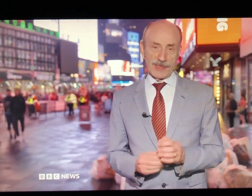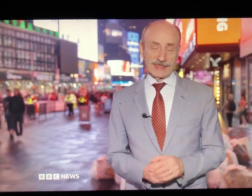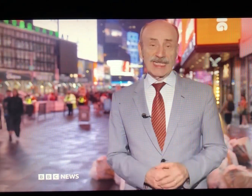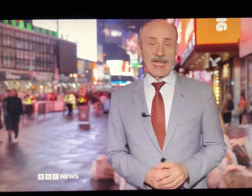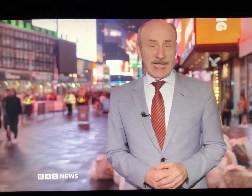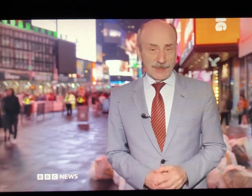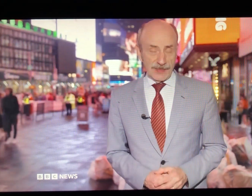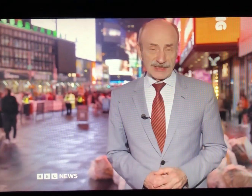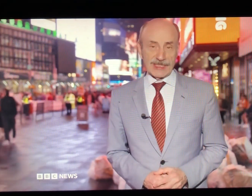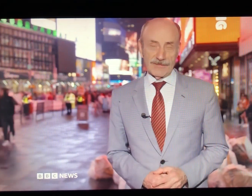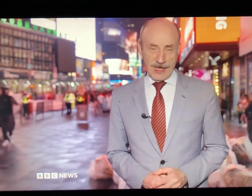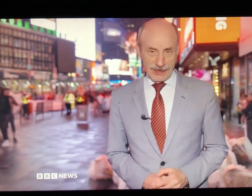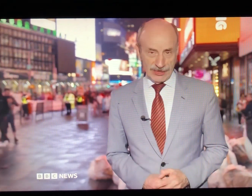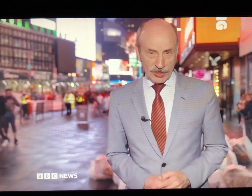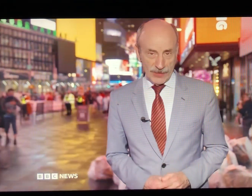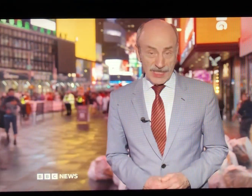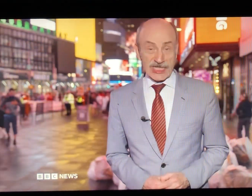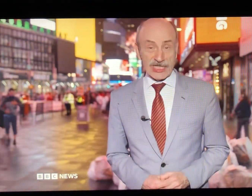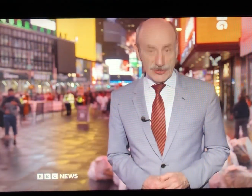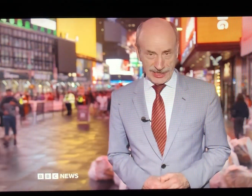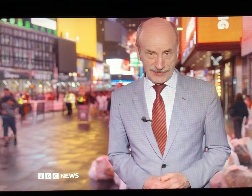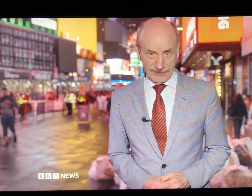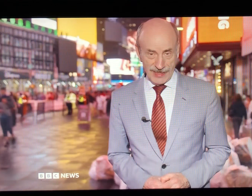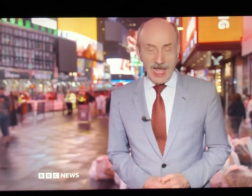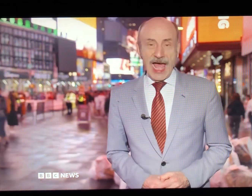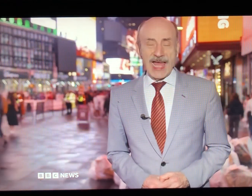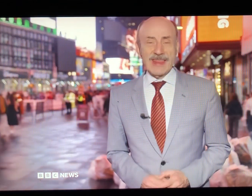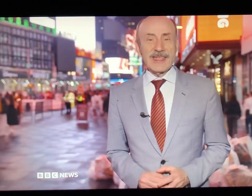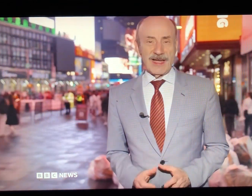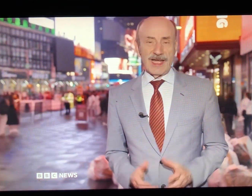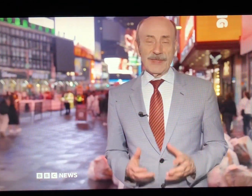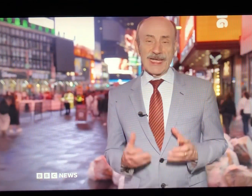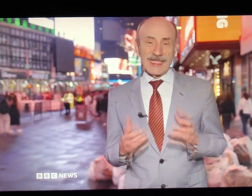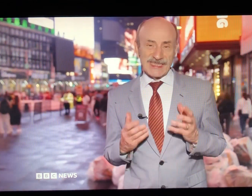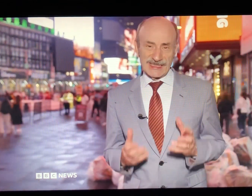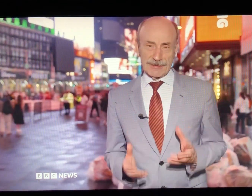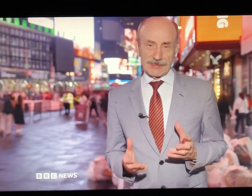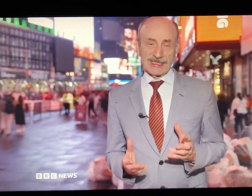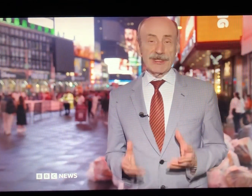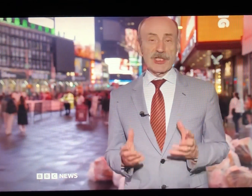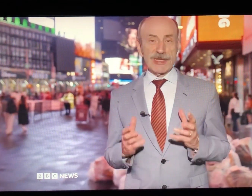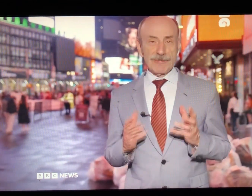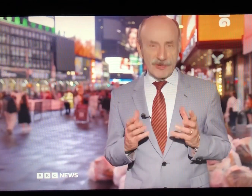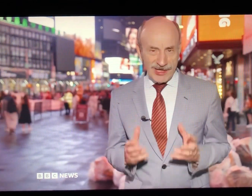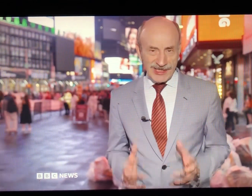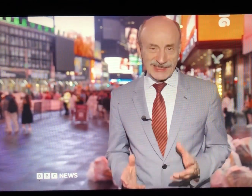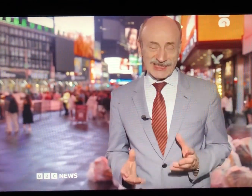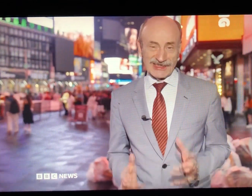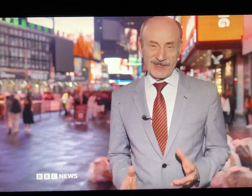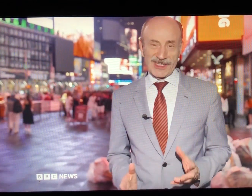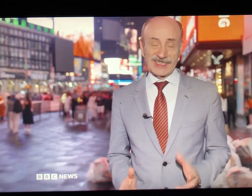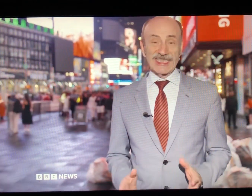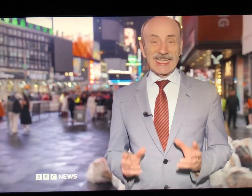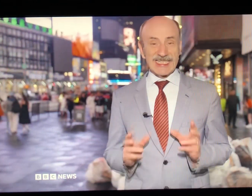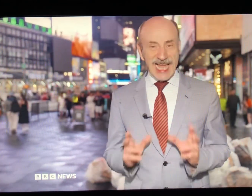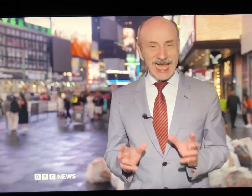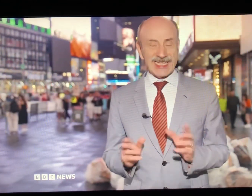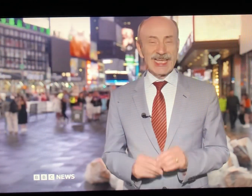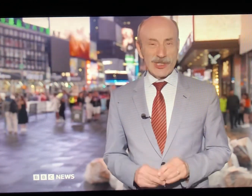performance in the musical family drama Coda. At the time, in his acceptance speech, he praised his father, saying, "Dad, you are